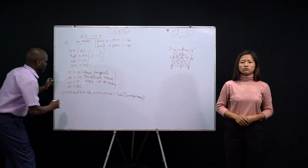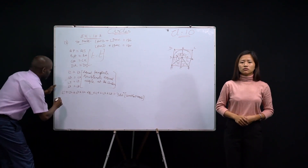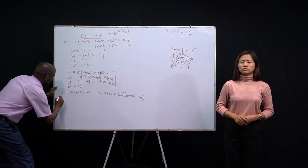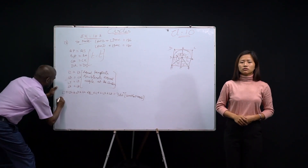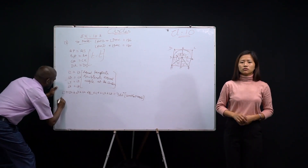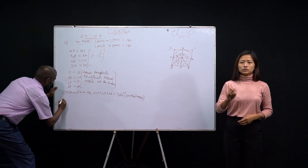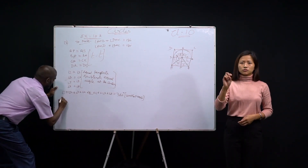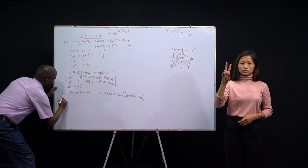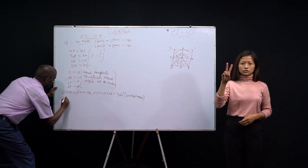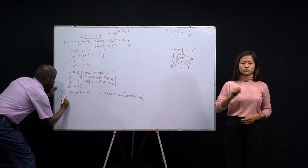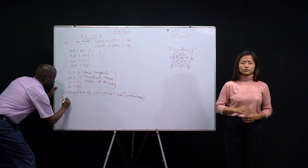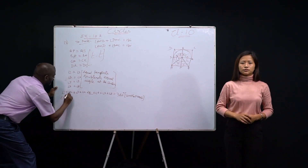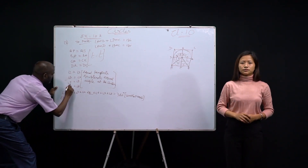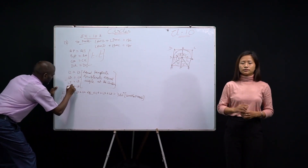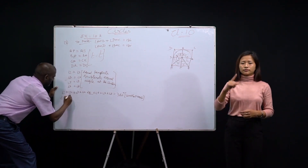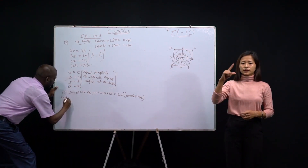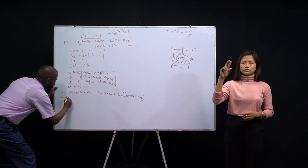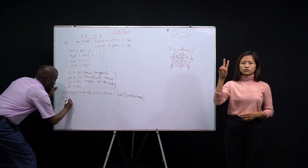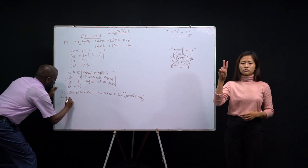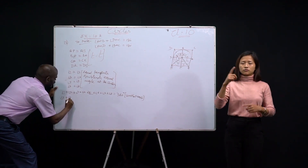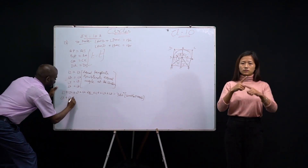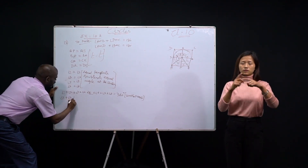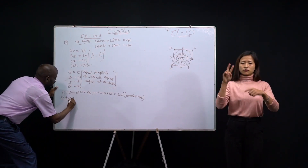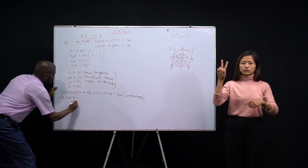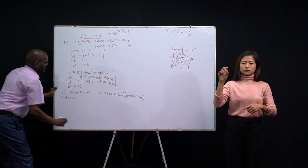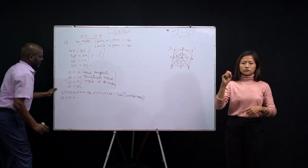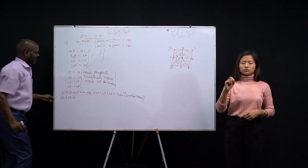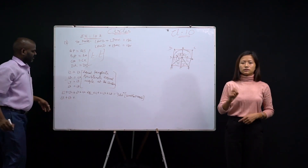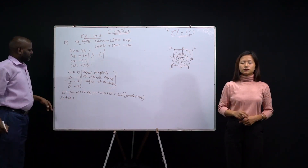write 2. Angle 2 plus angle 2,